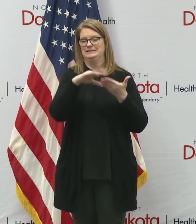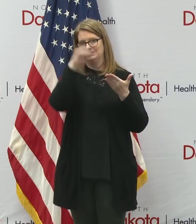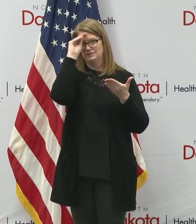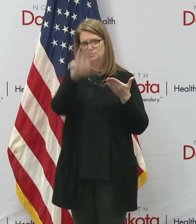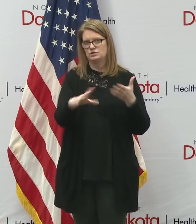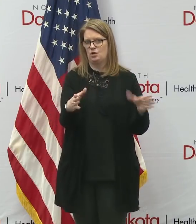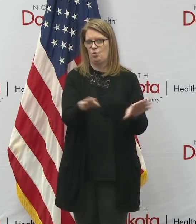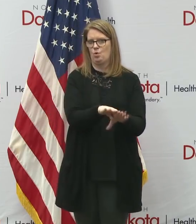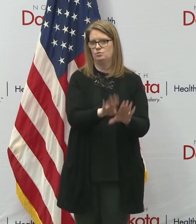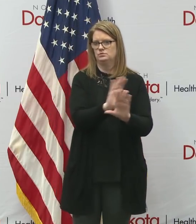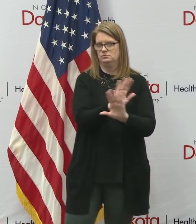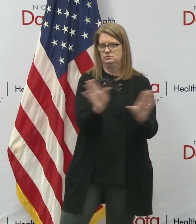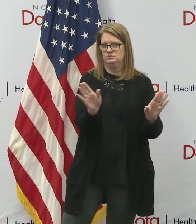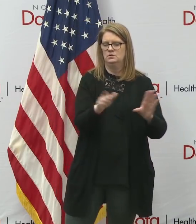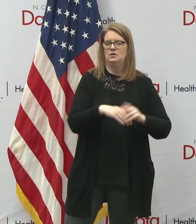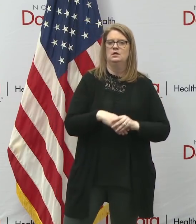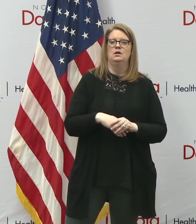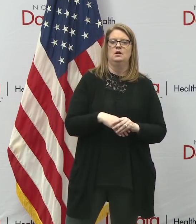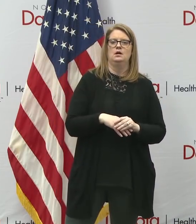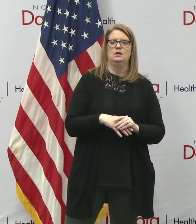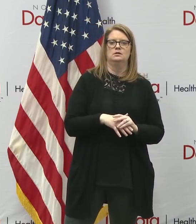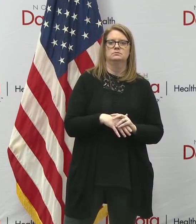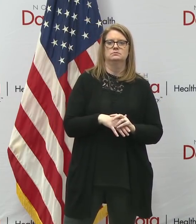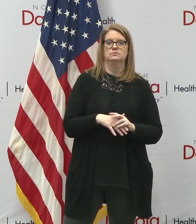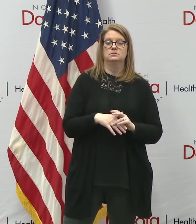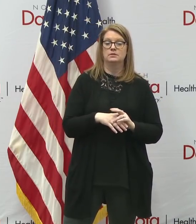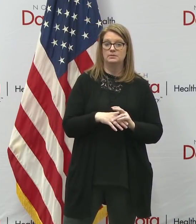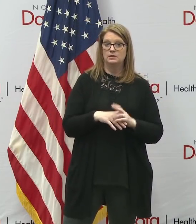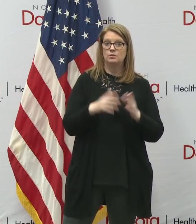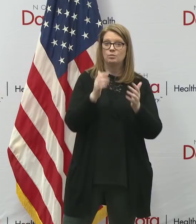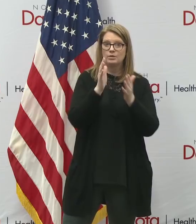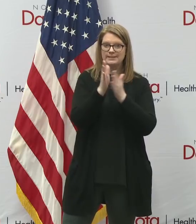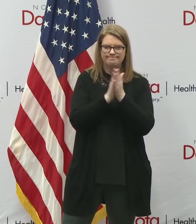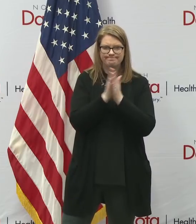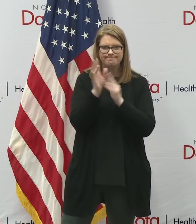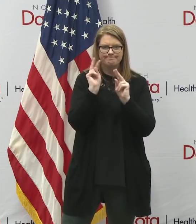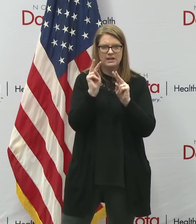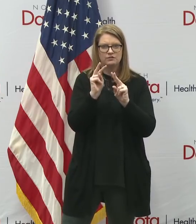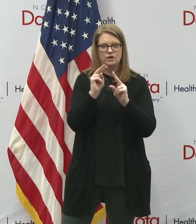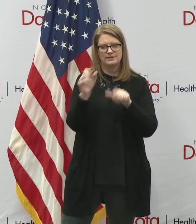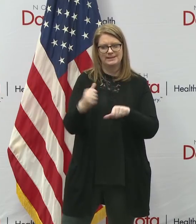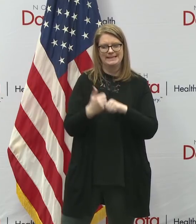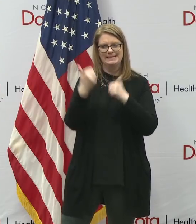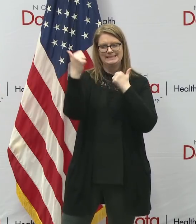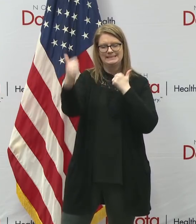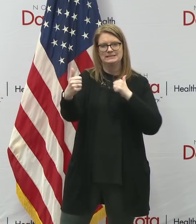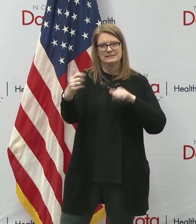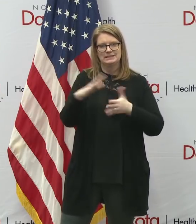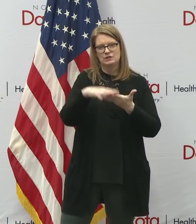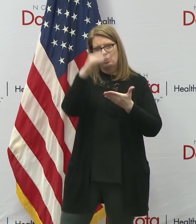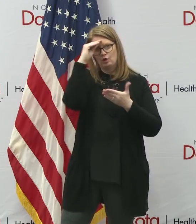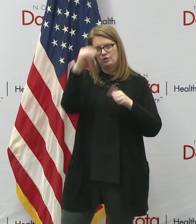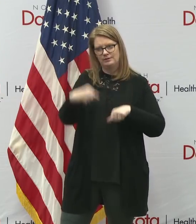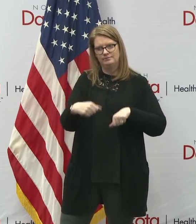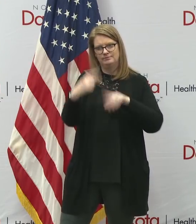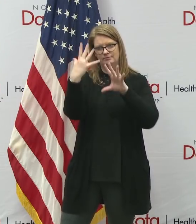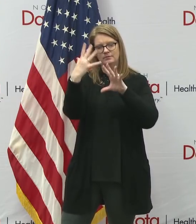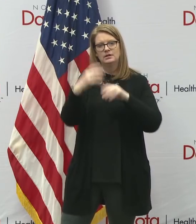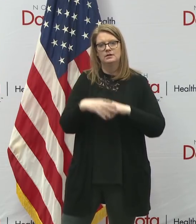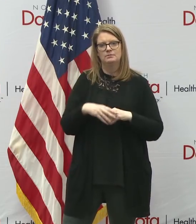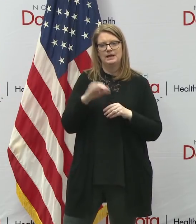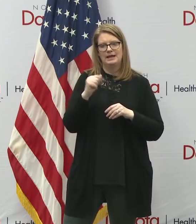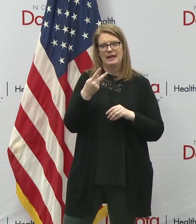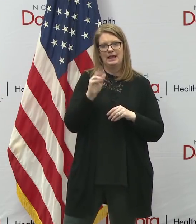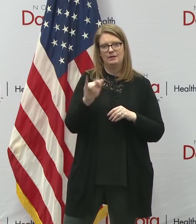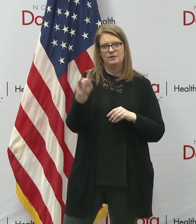students. And we're looking forward to getting the distance learning up and running and going by April 1st. And I said